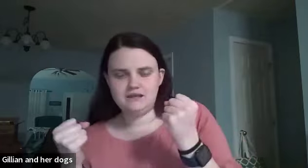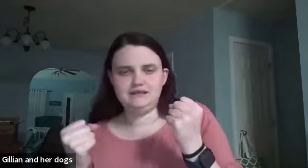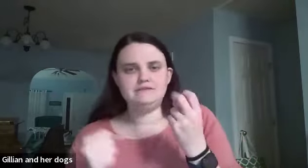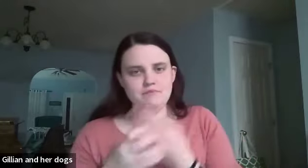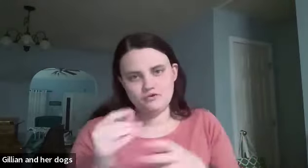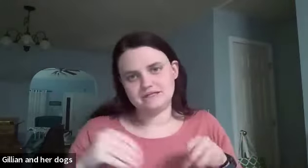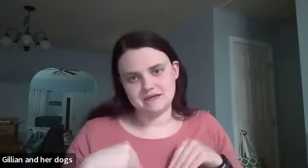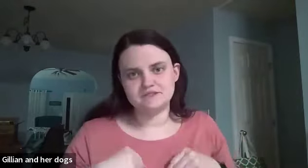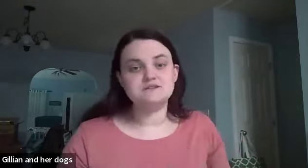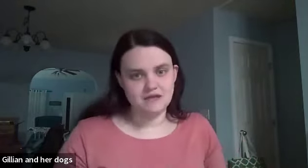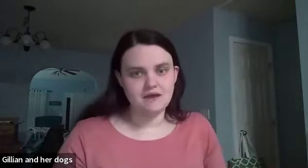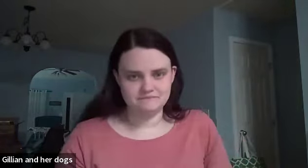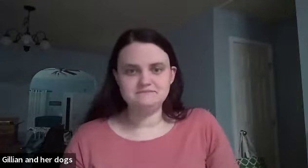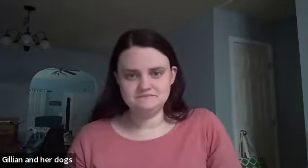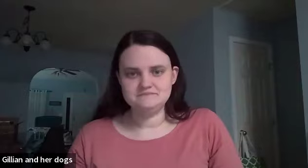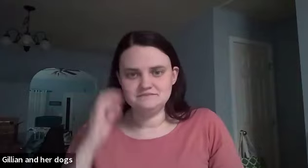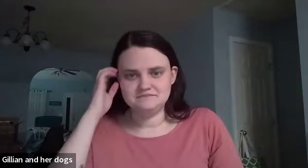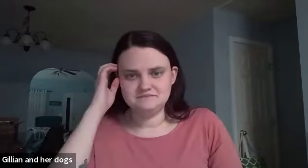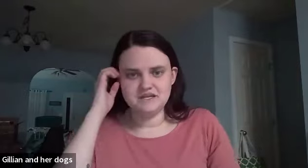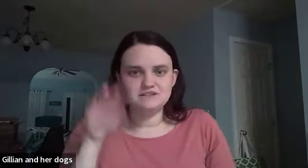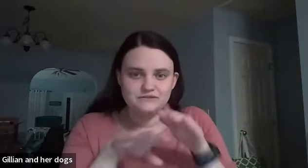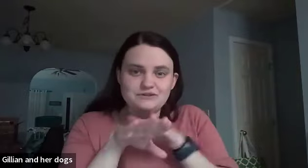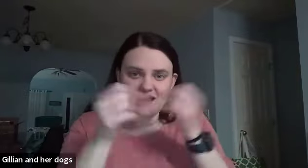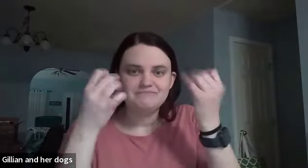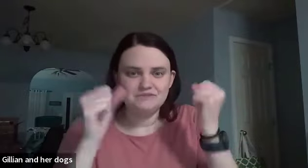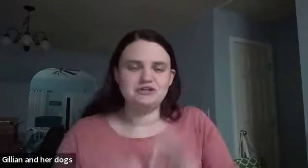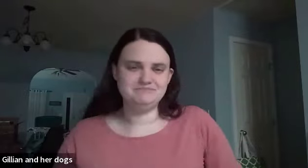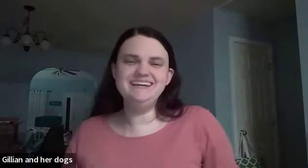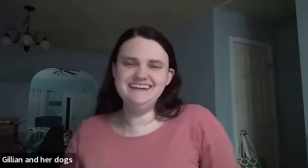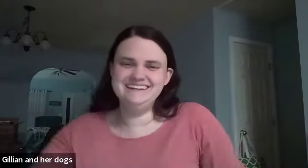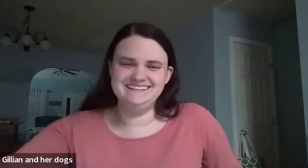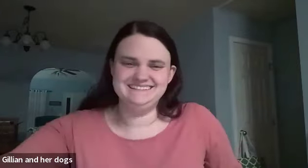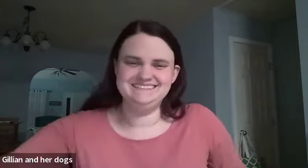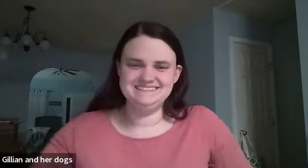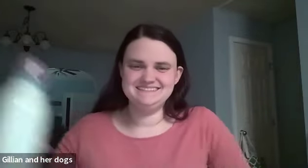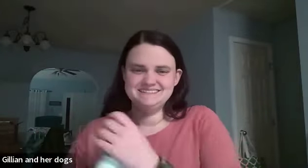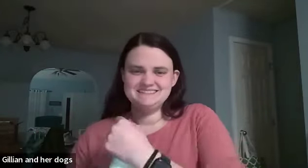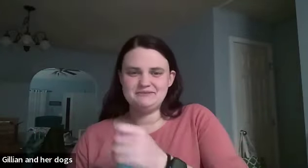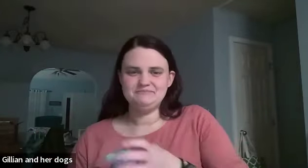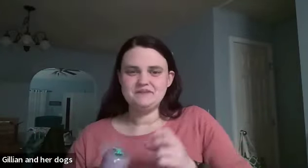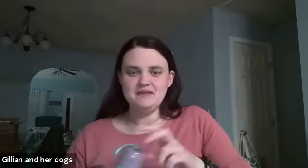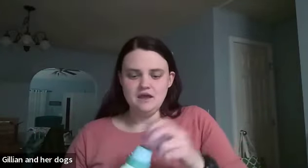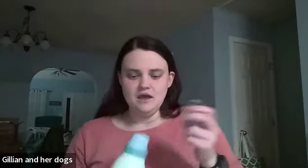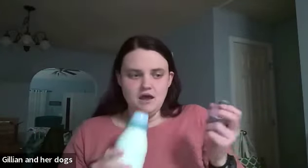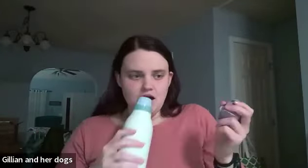sign. They both are accepted. So yeah. But yes, if thank you you. do that, you're good. So,